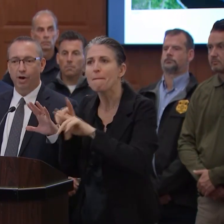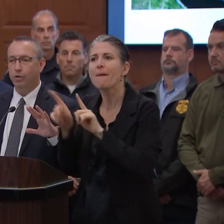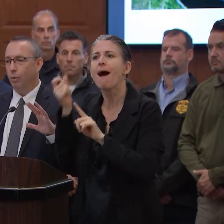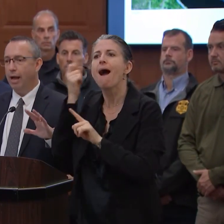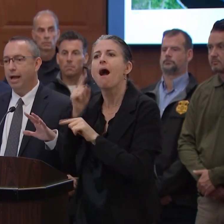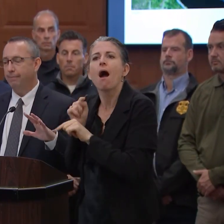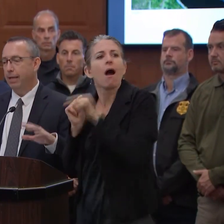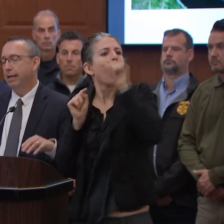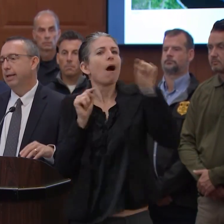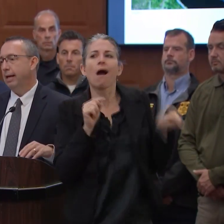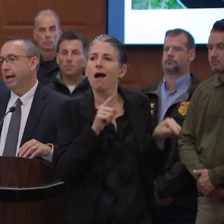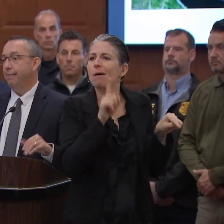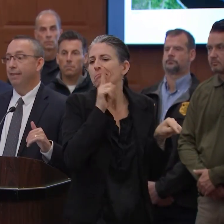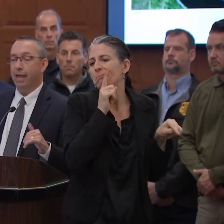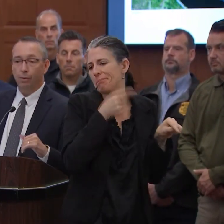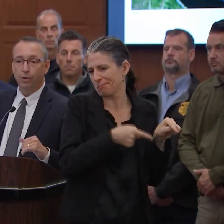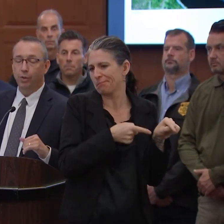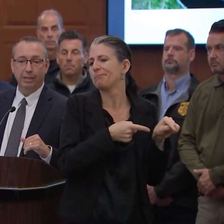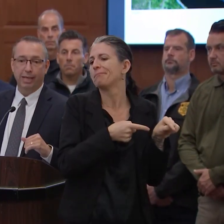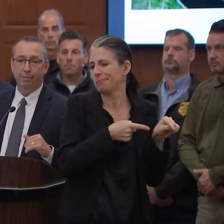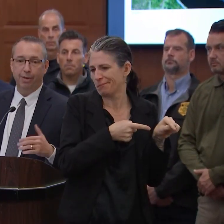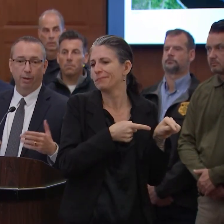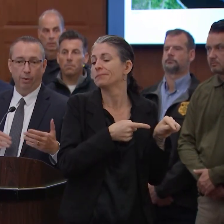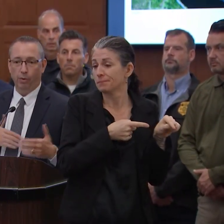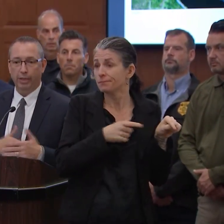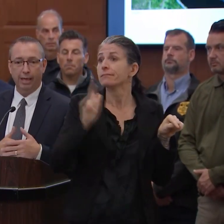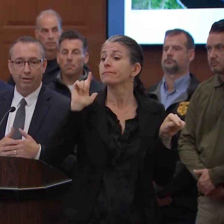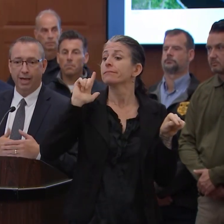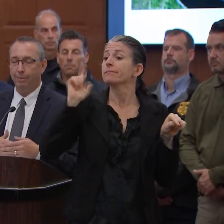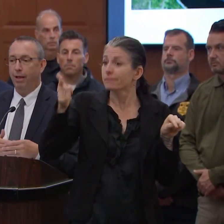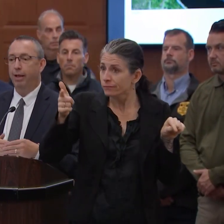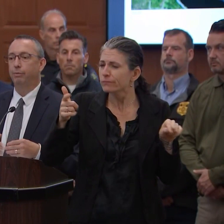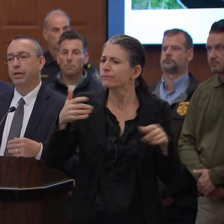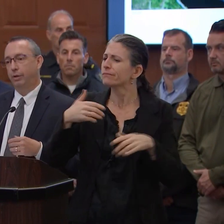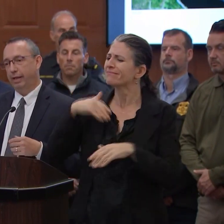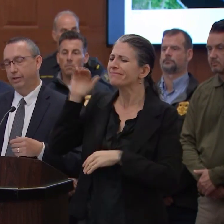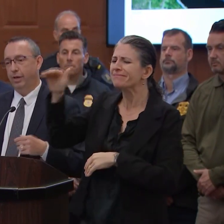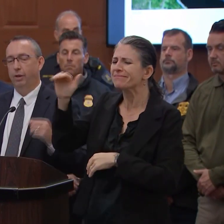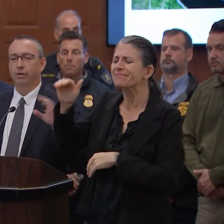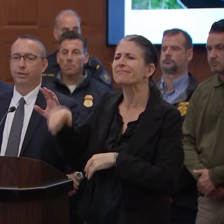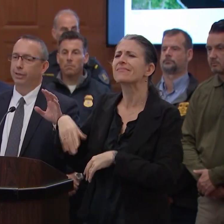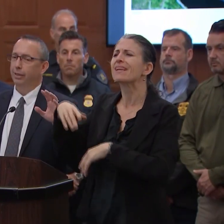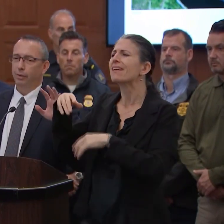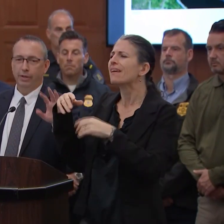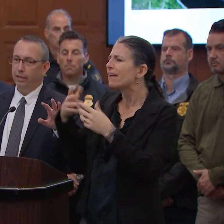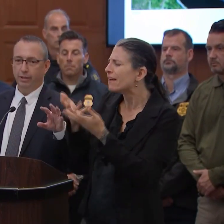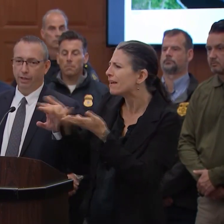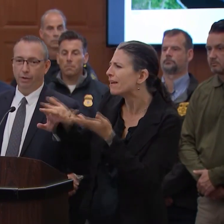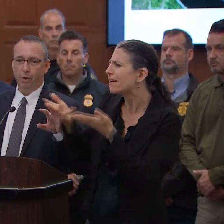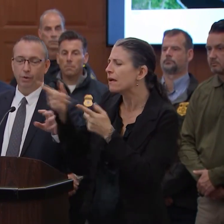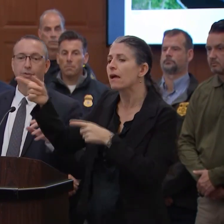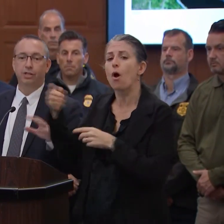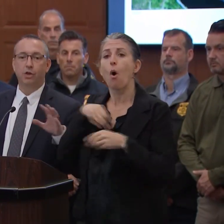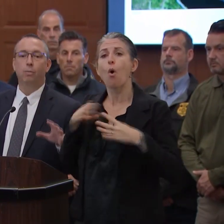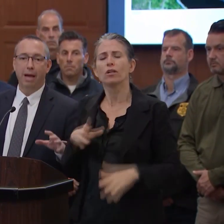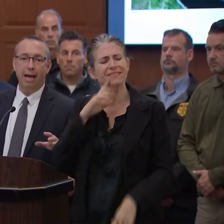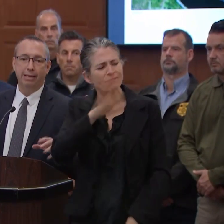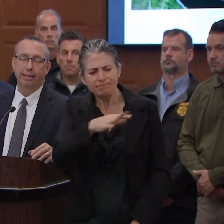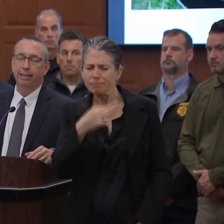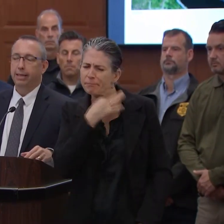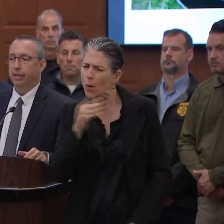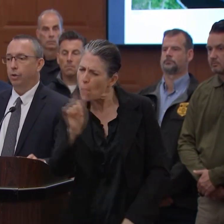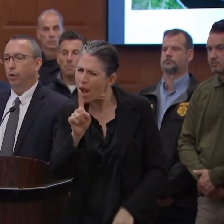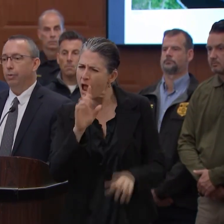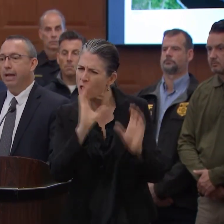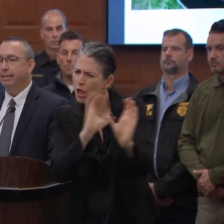exactly where you were at. And then they were doing the same thing. We were looking at our timeline. We cleaned trailers. We didn't clear those. Let's go